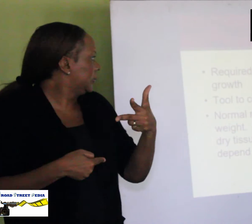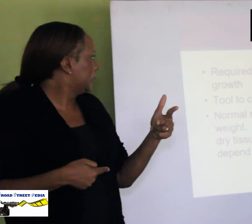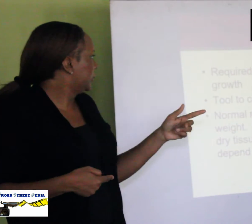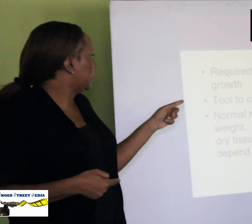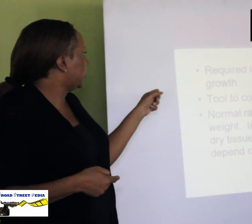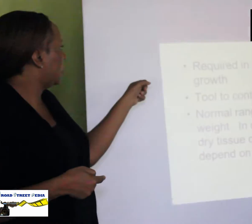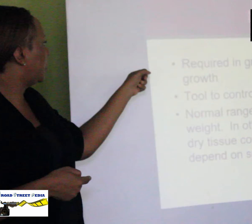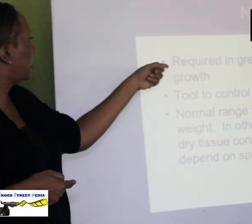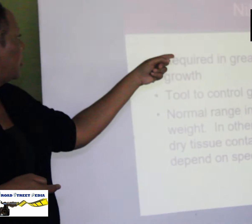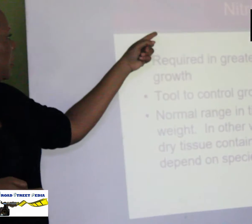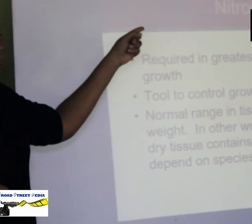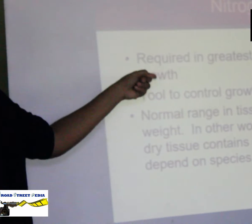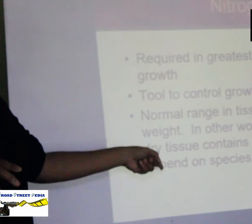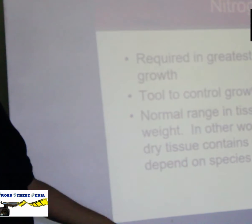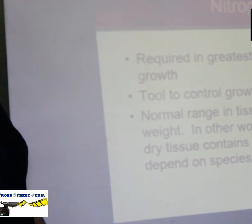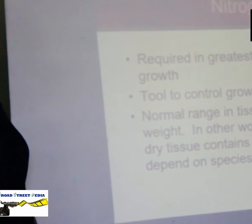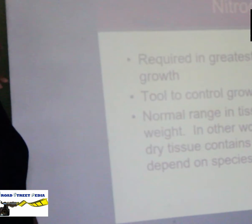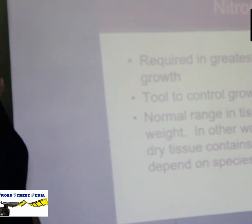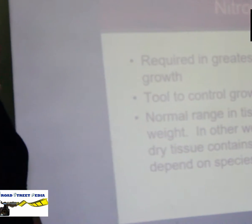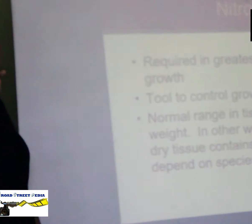growth